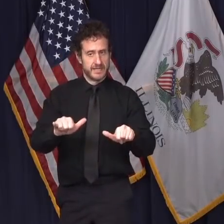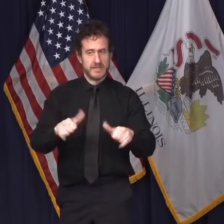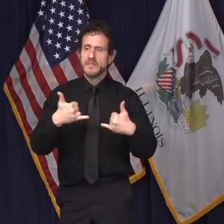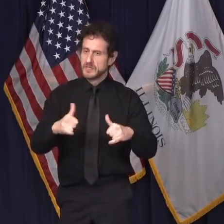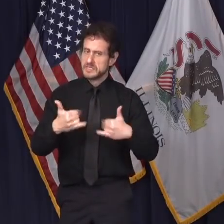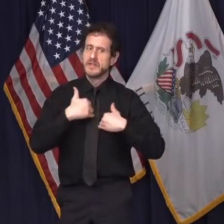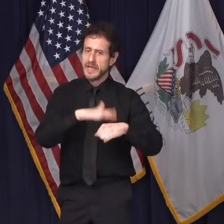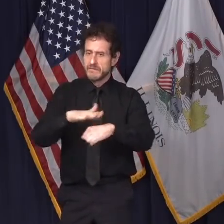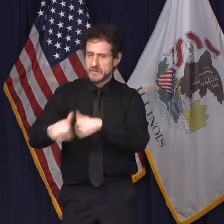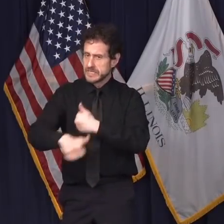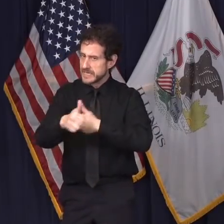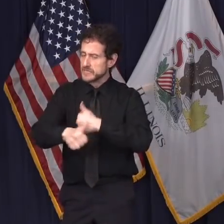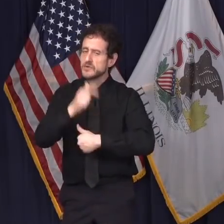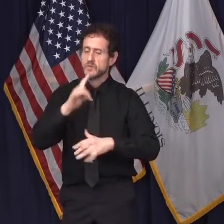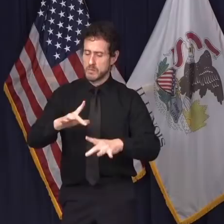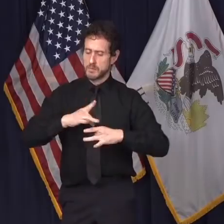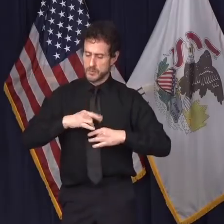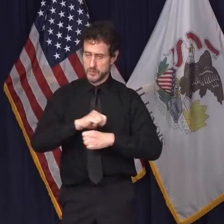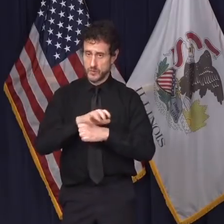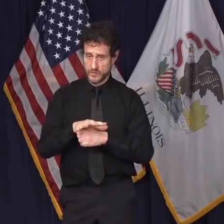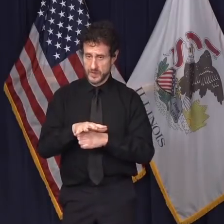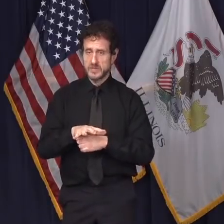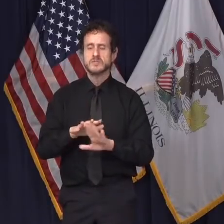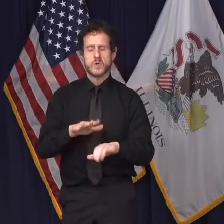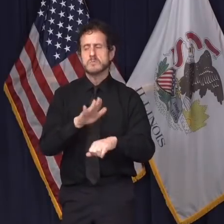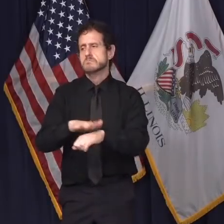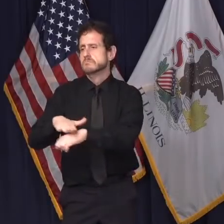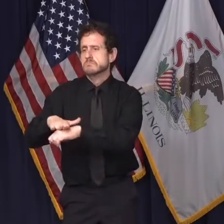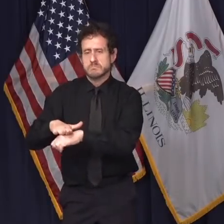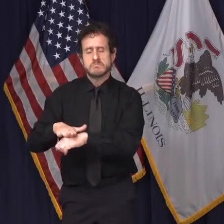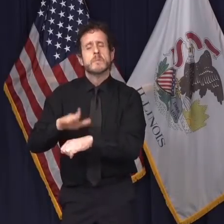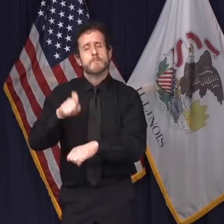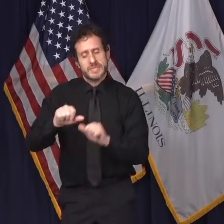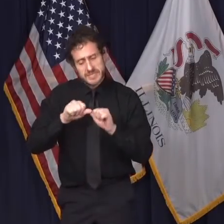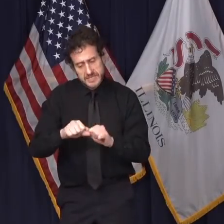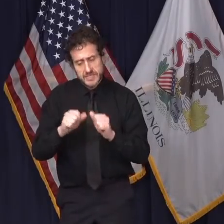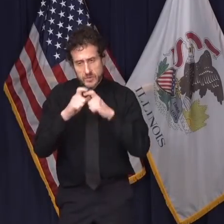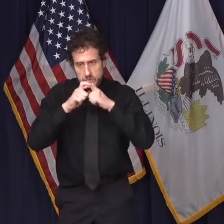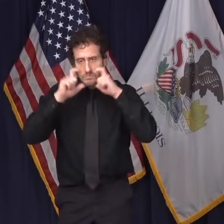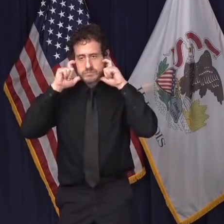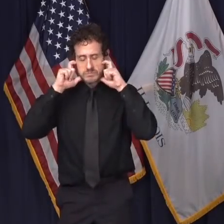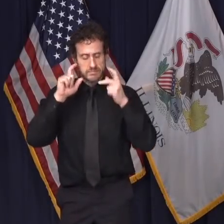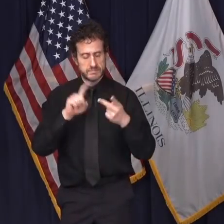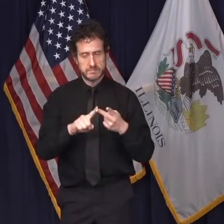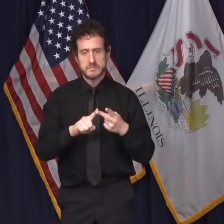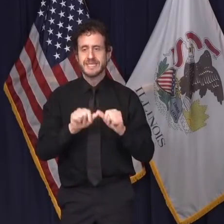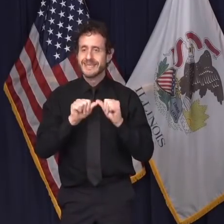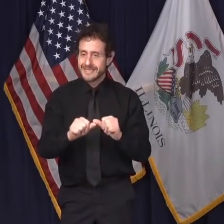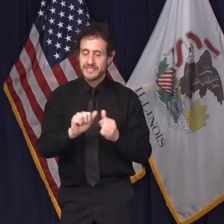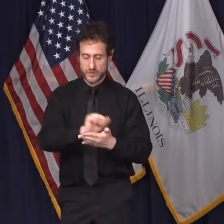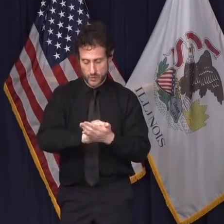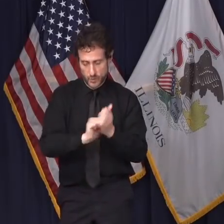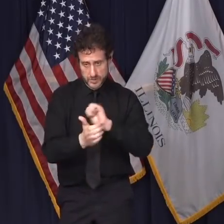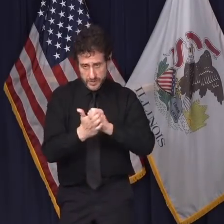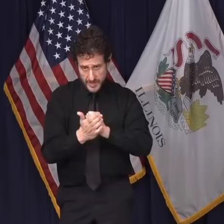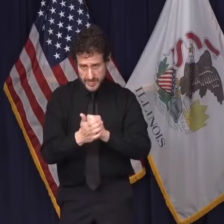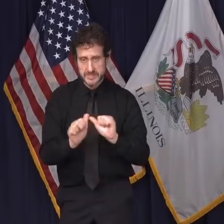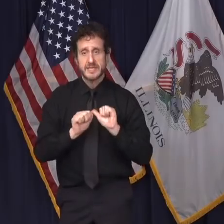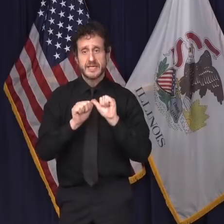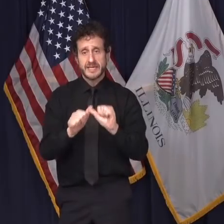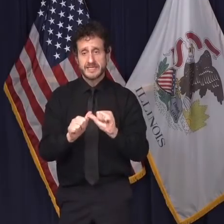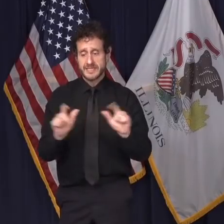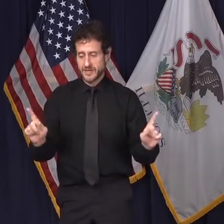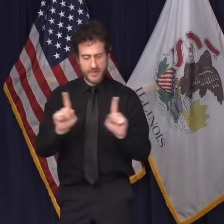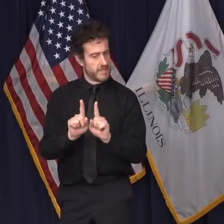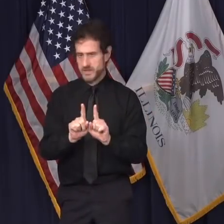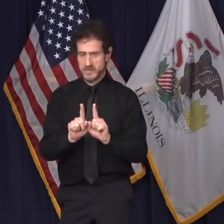that we continue to practice the use of face coverings, washing our hands, and be physically distant as